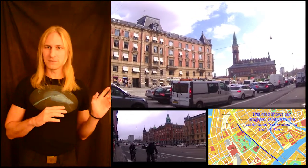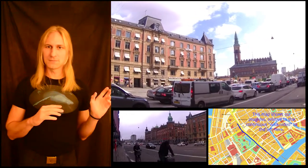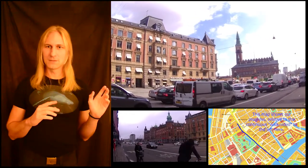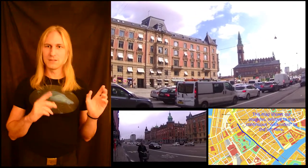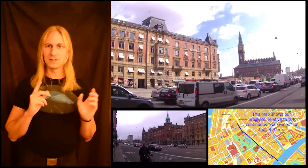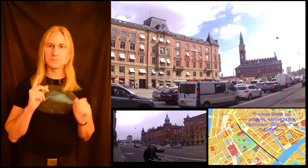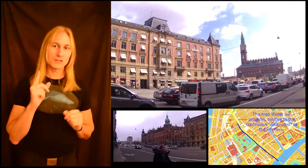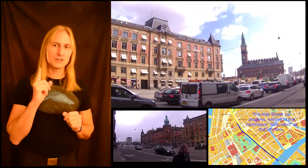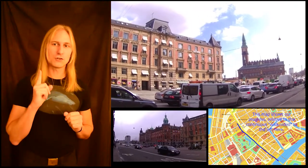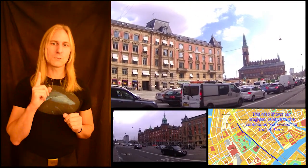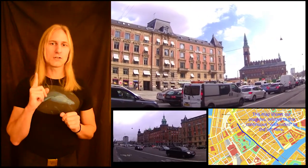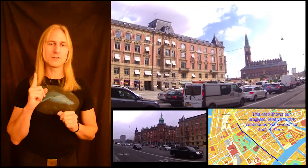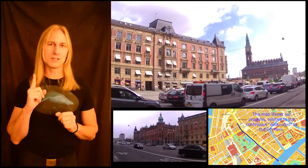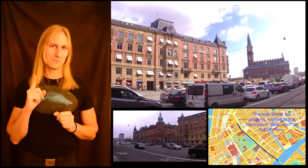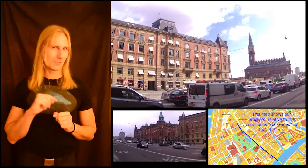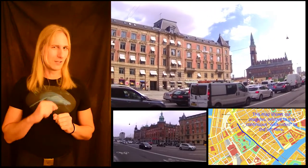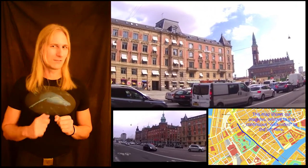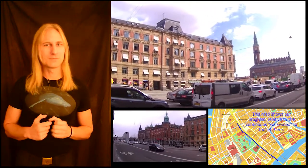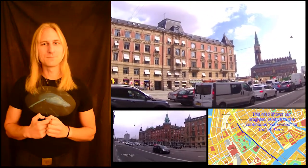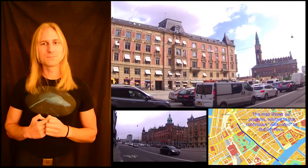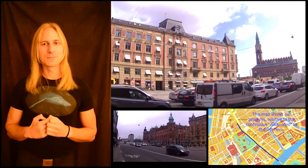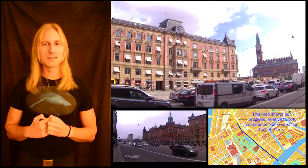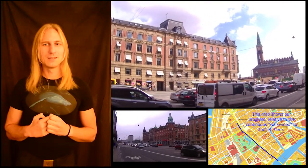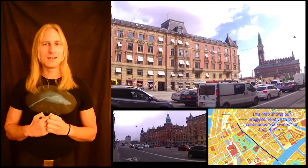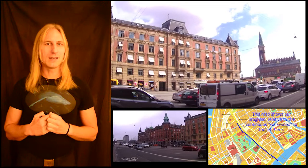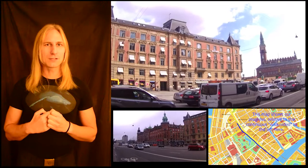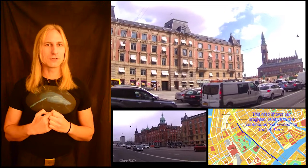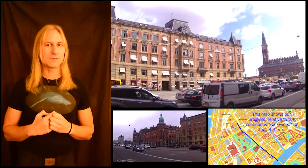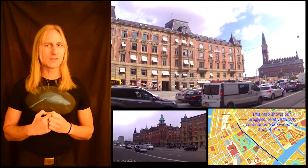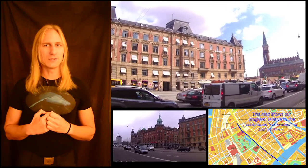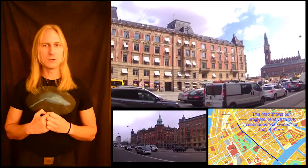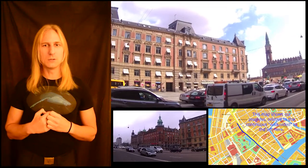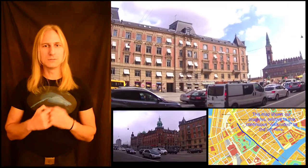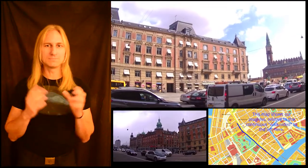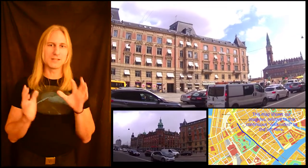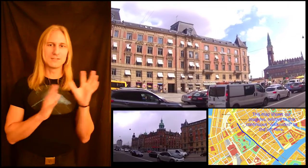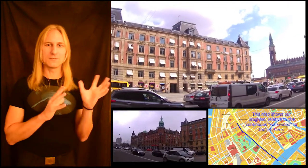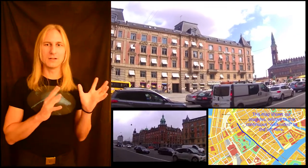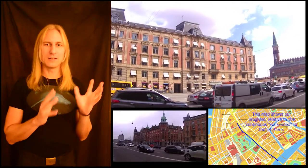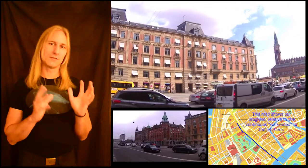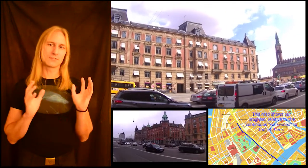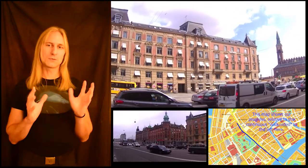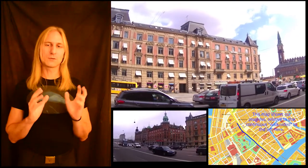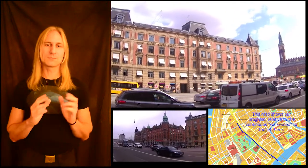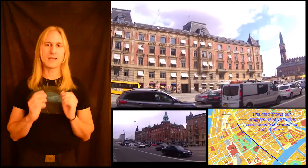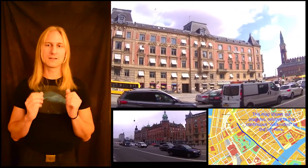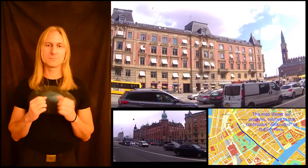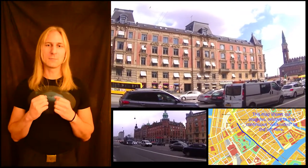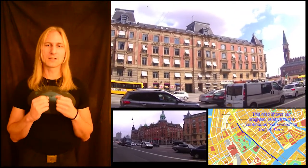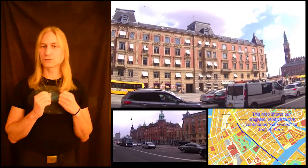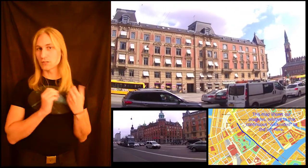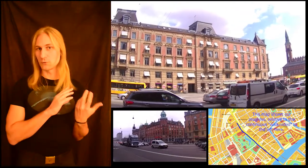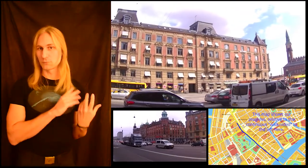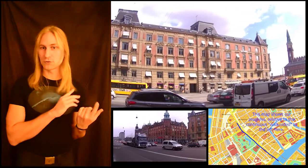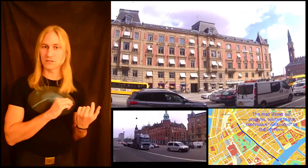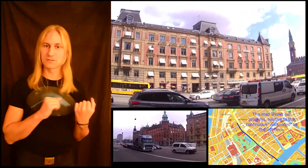these things, but I enjoy observing them nonetheless. I actually find the whole endeavour and the subsequent planned